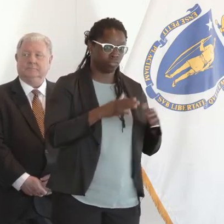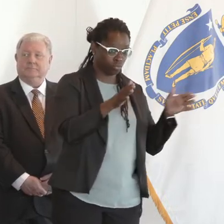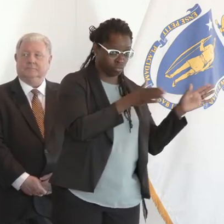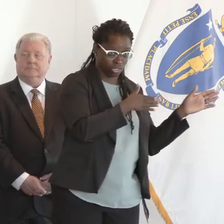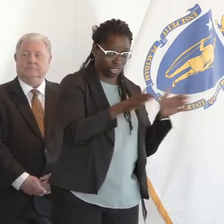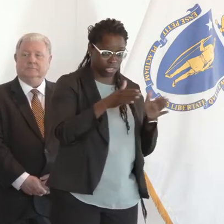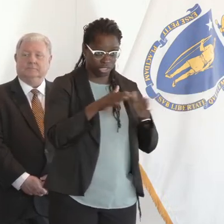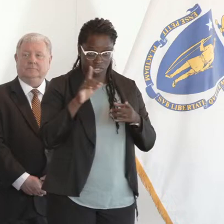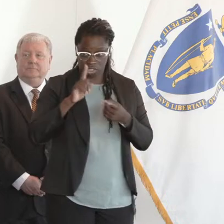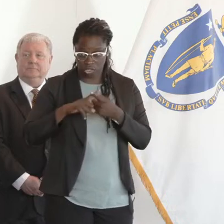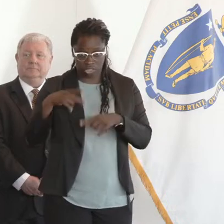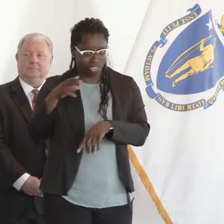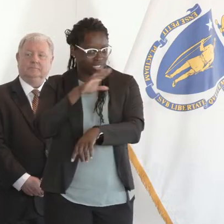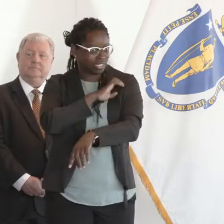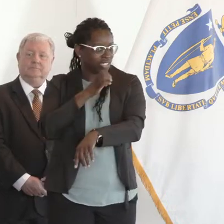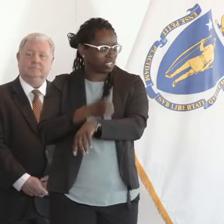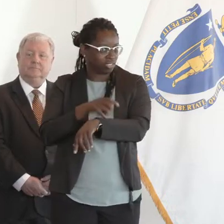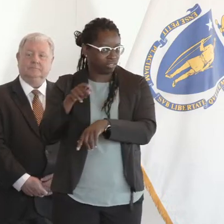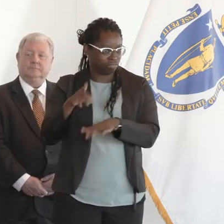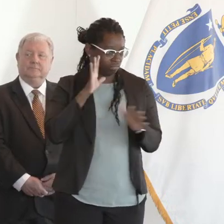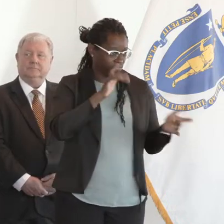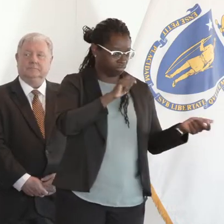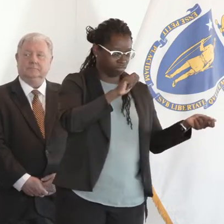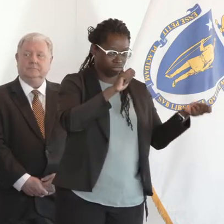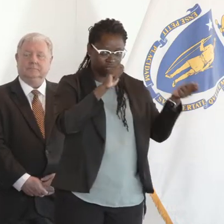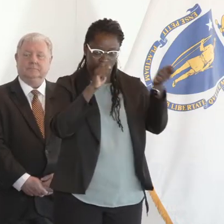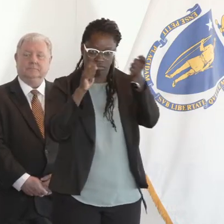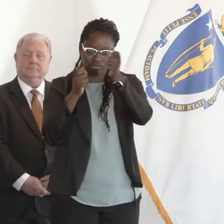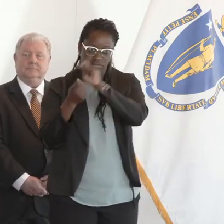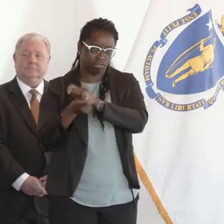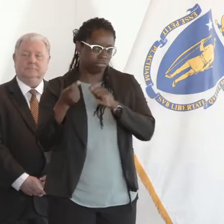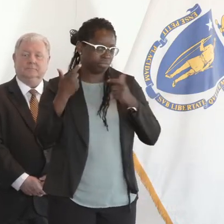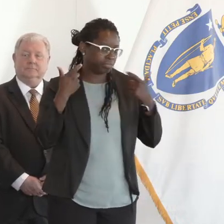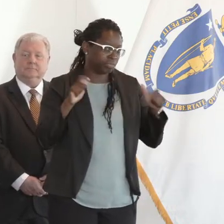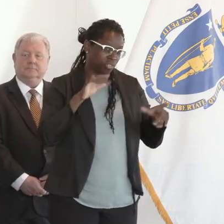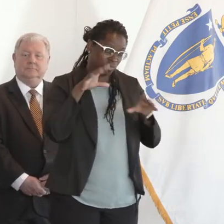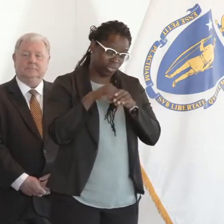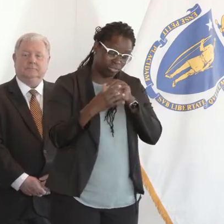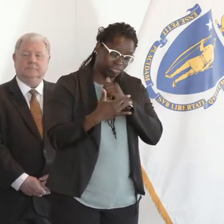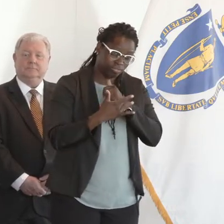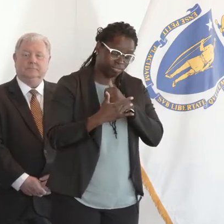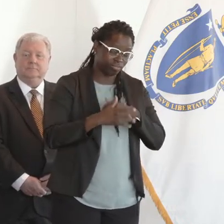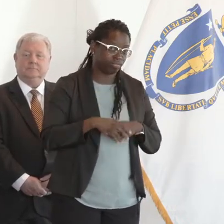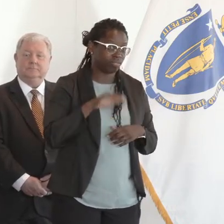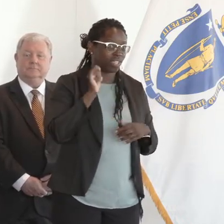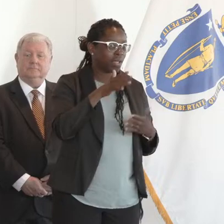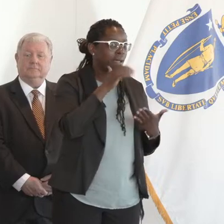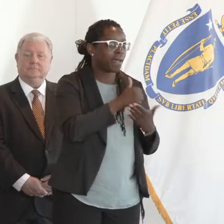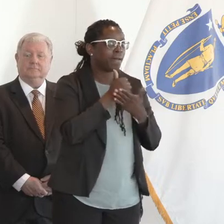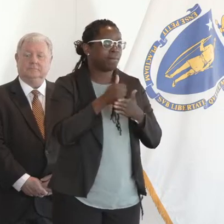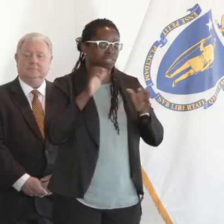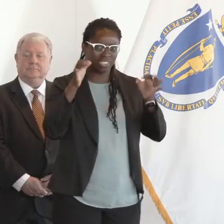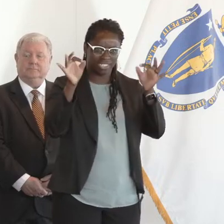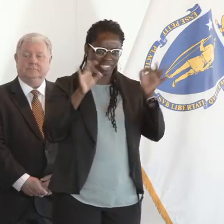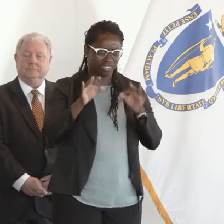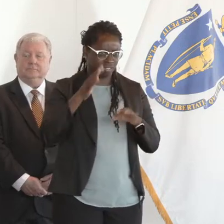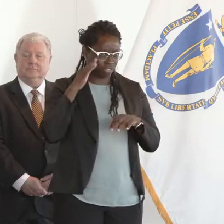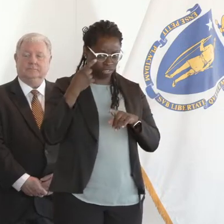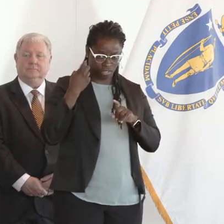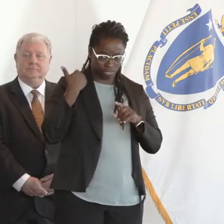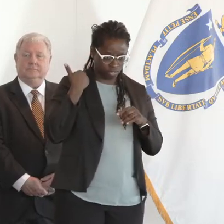This game-changing technology will come to define this time in our global transition, and we are playing an important